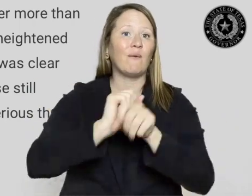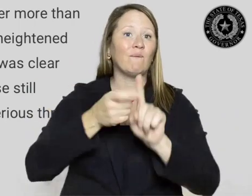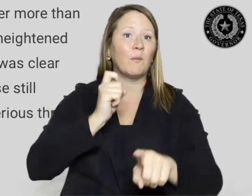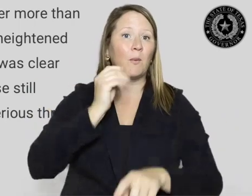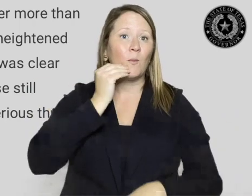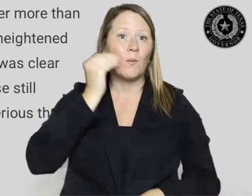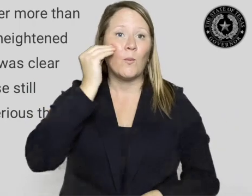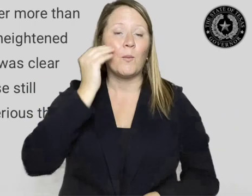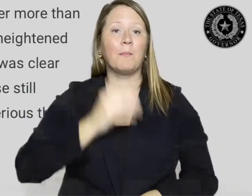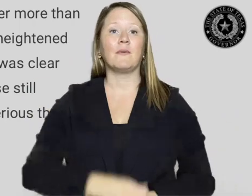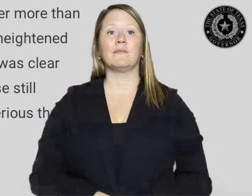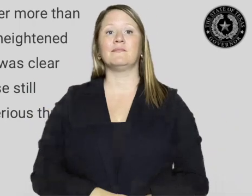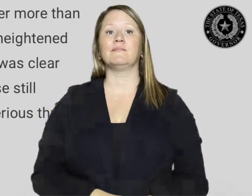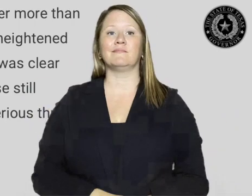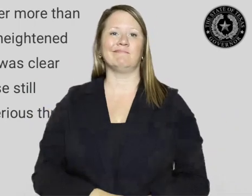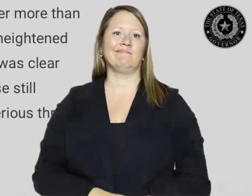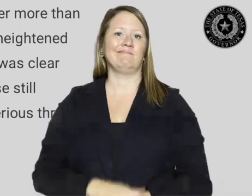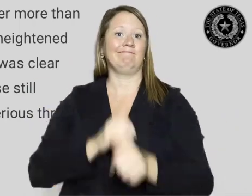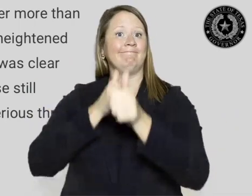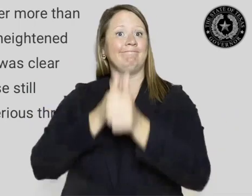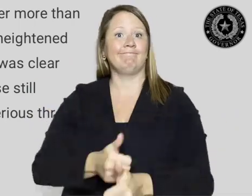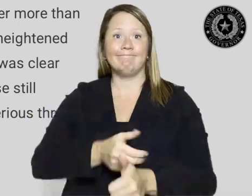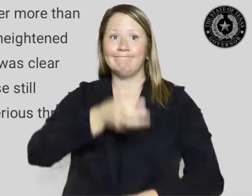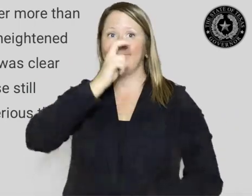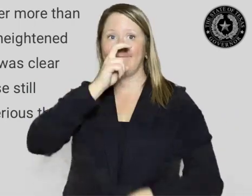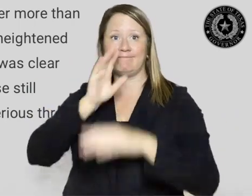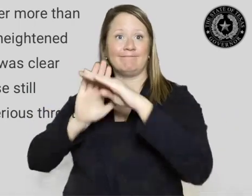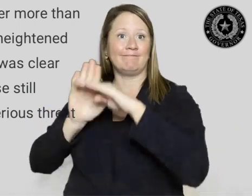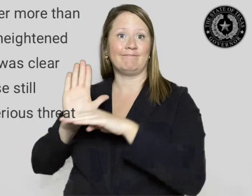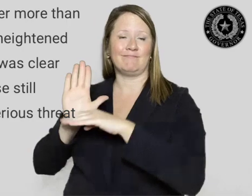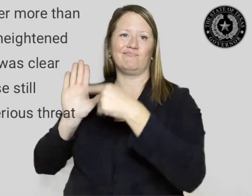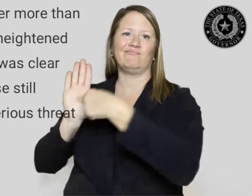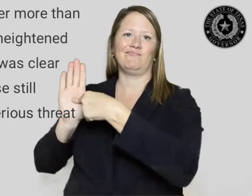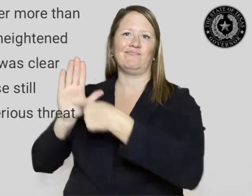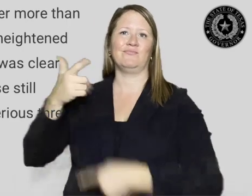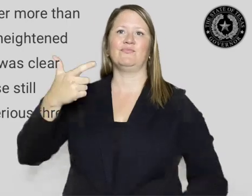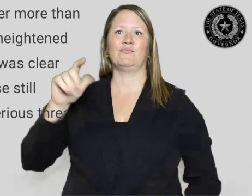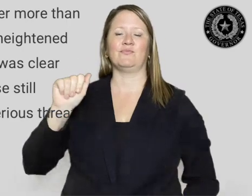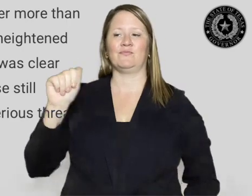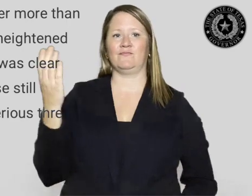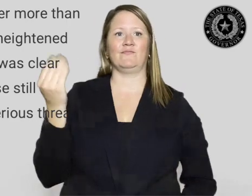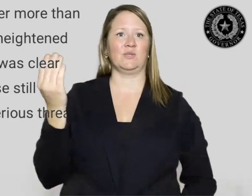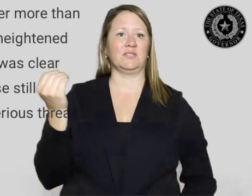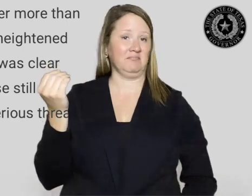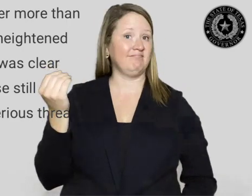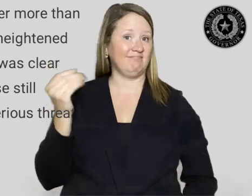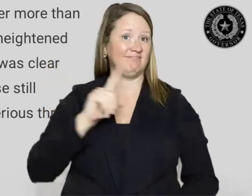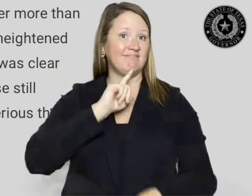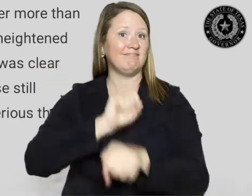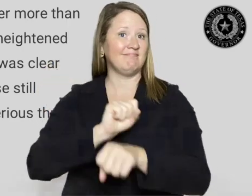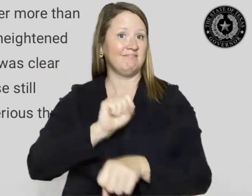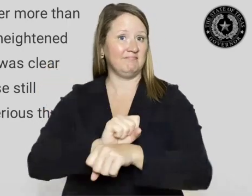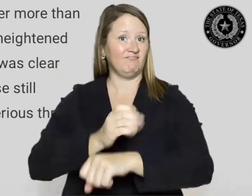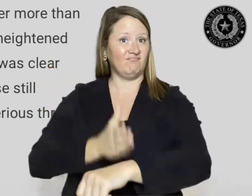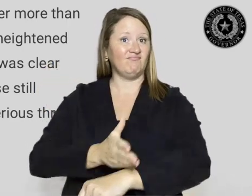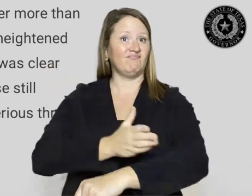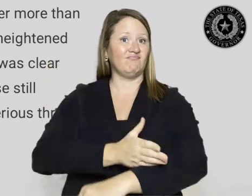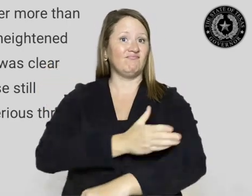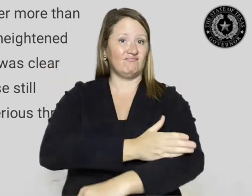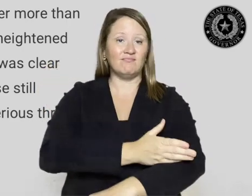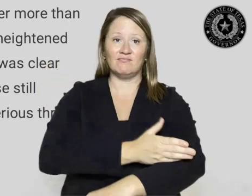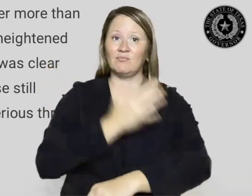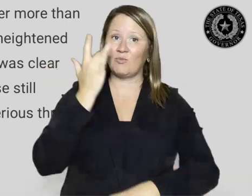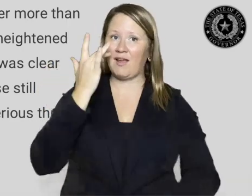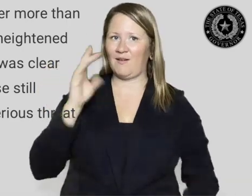whereas, after more than 2 weeks of heightened restrictions, it was clear that the disease still presented a